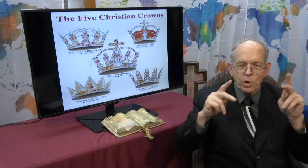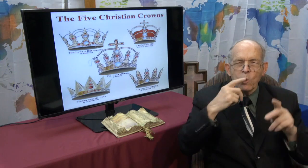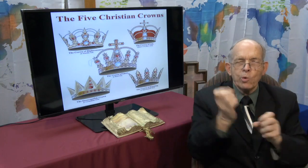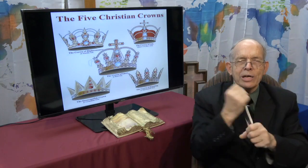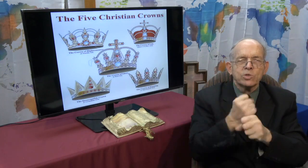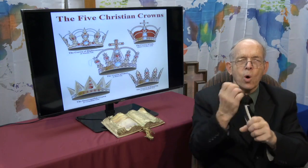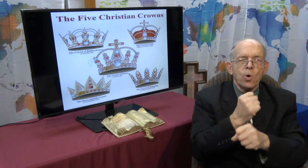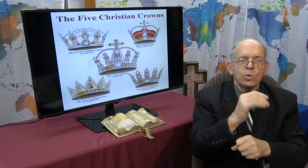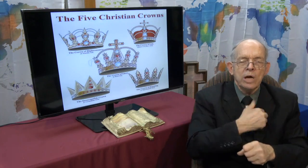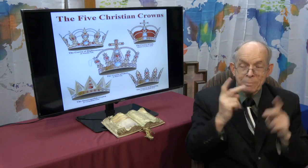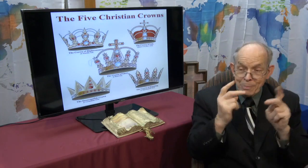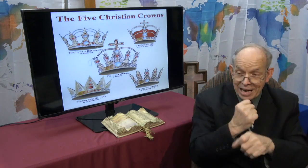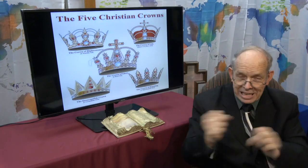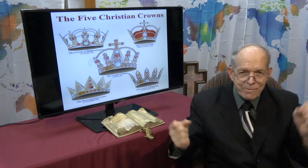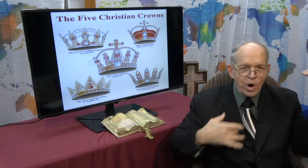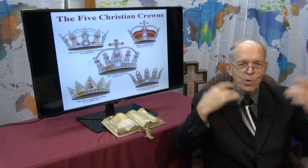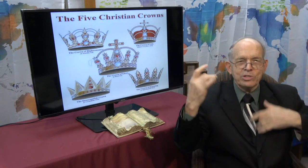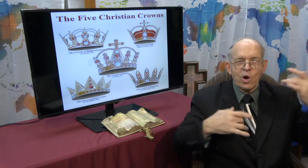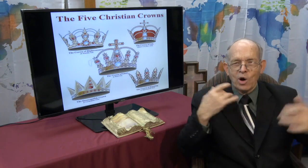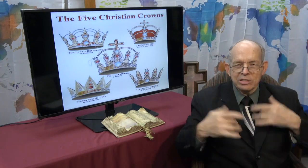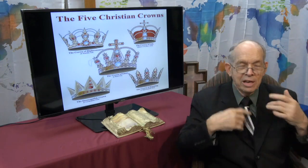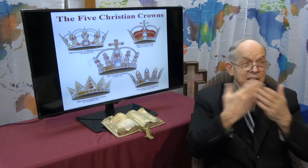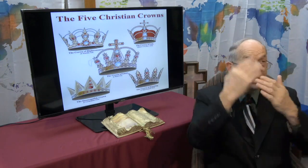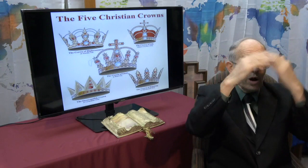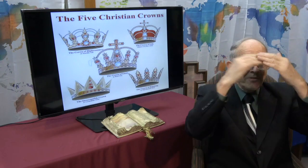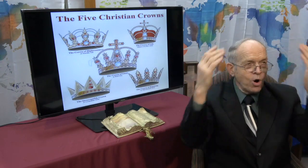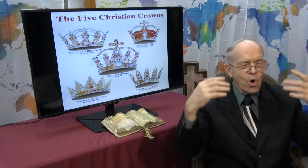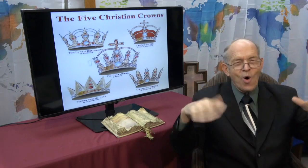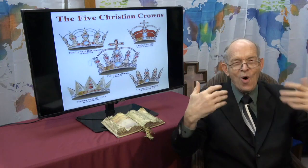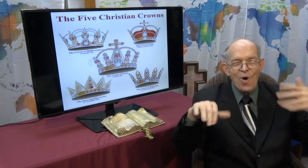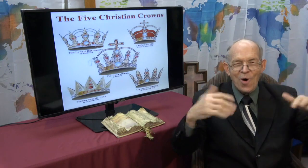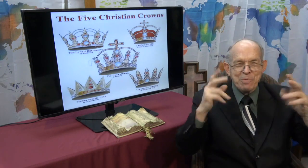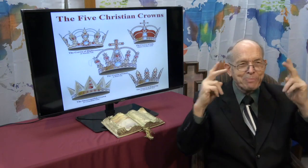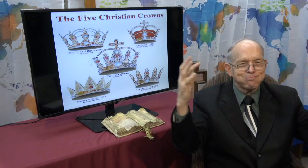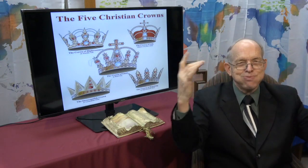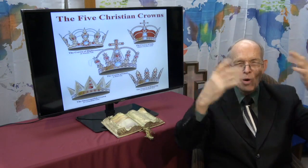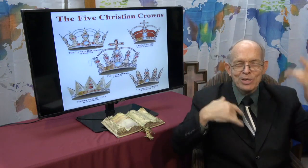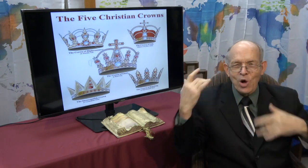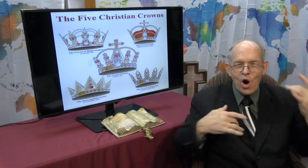who have souls. People got shame of rejoice. Got to have all people